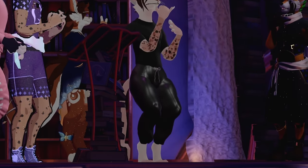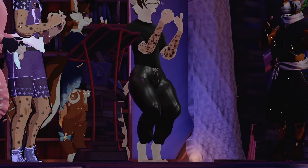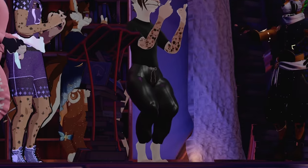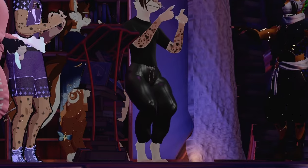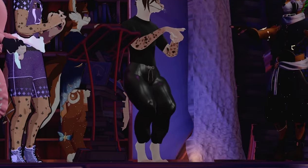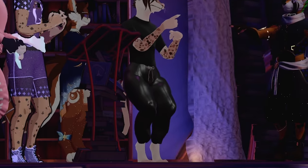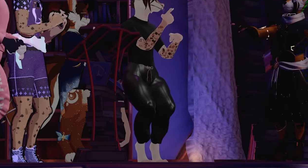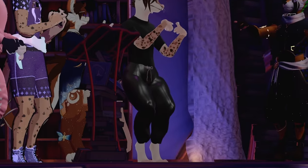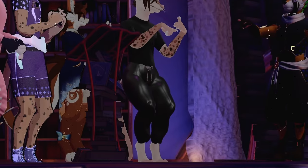before?